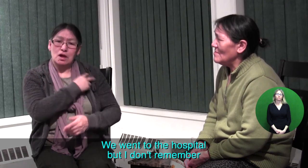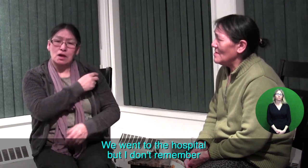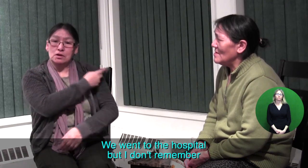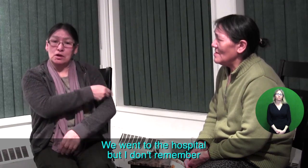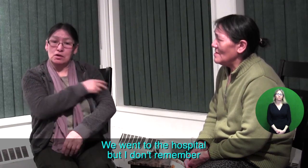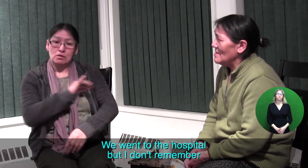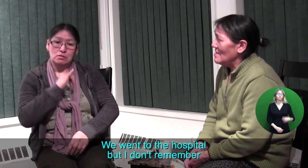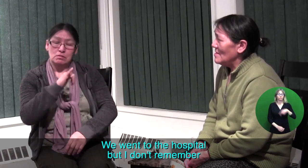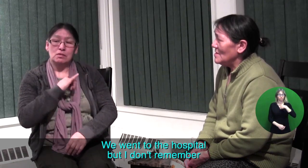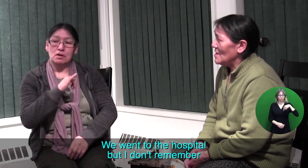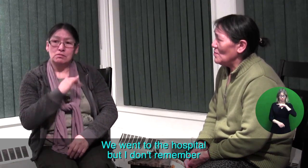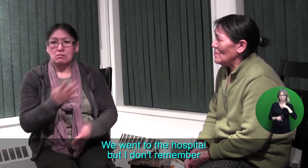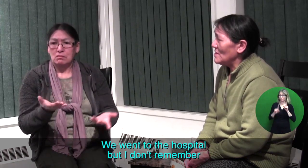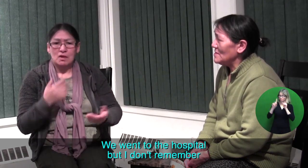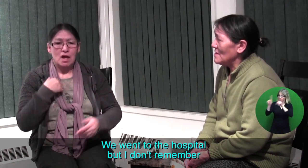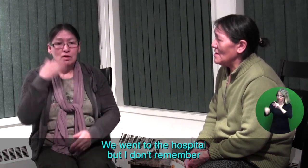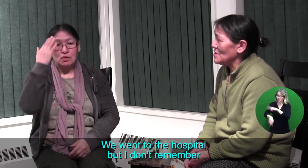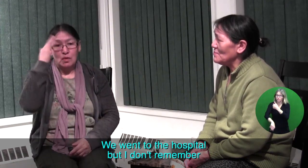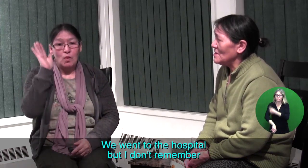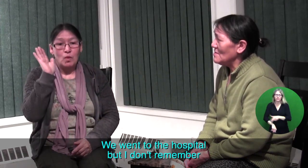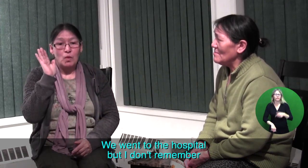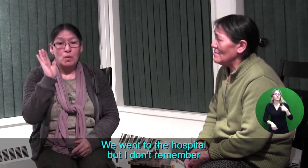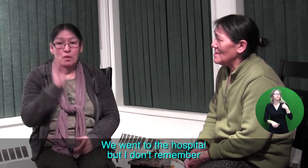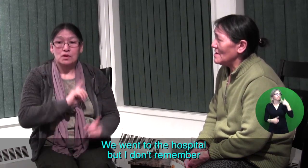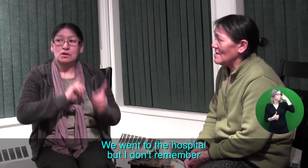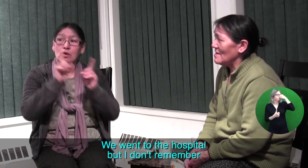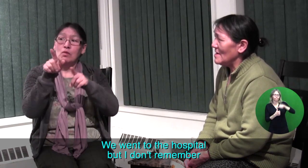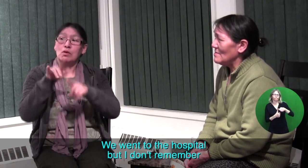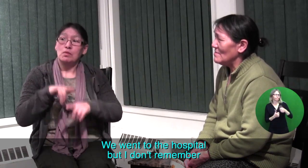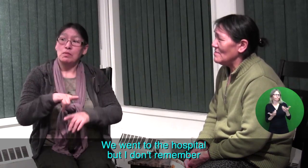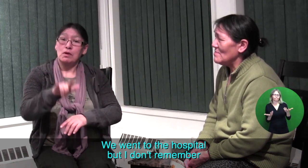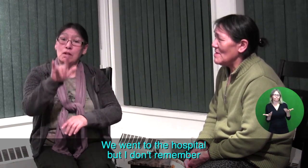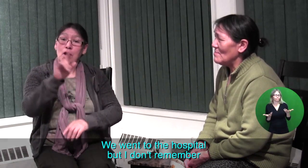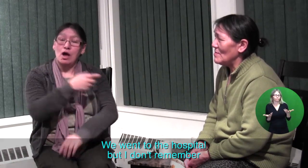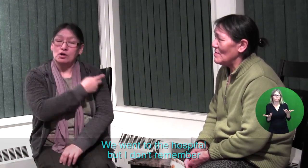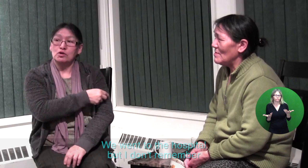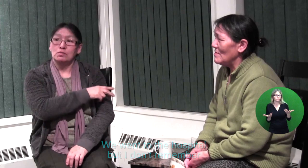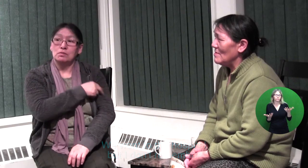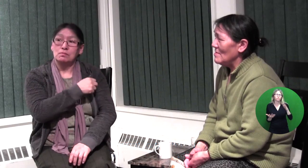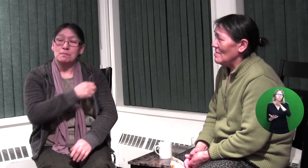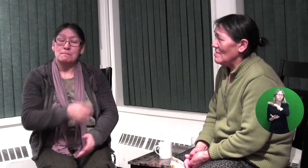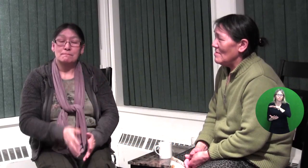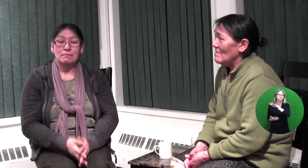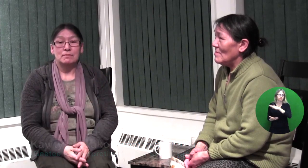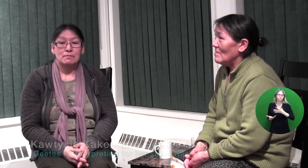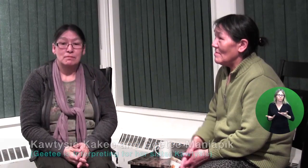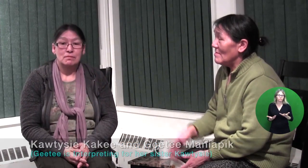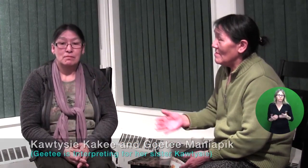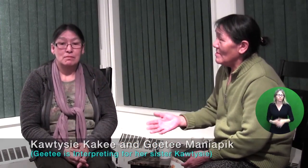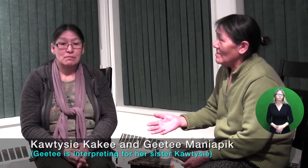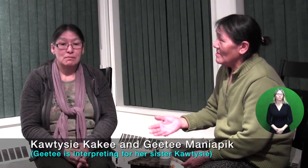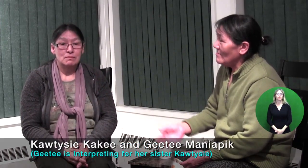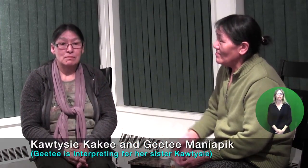I didn't know. Mom, we went to the hospital, but I don't remember.